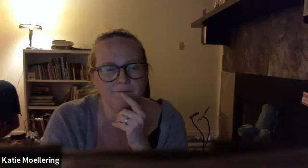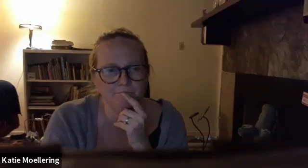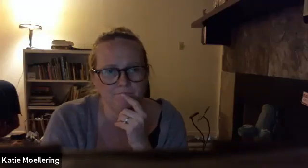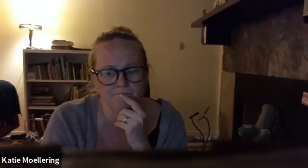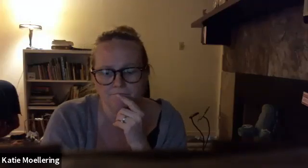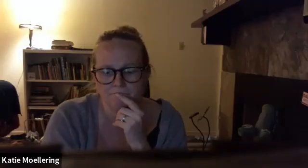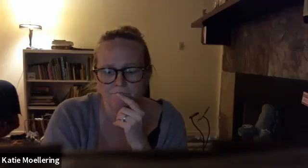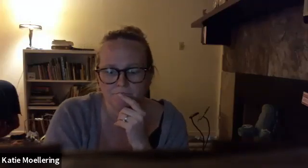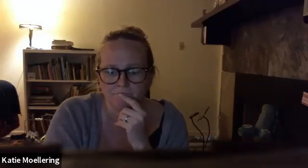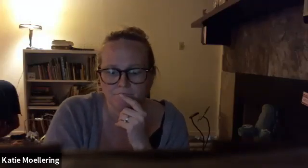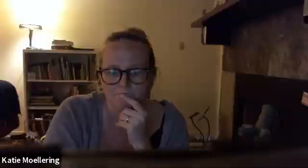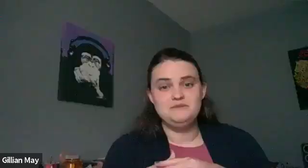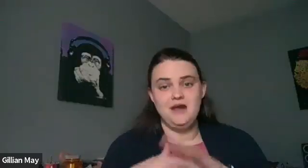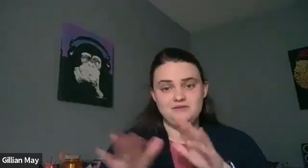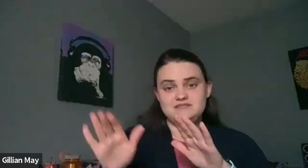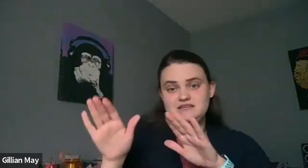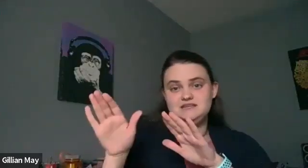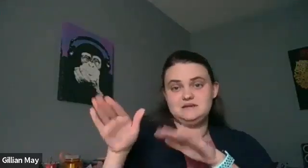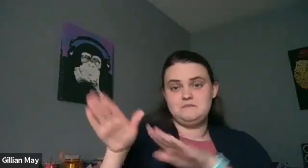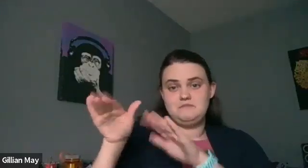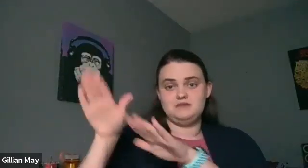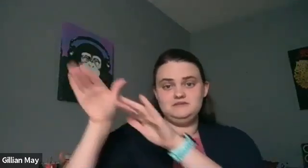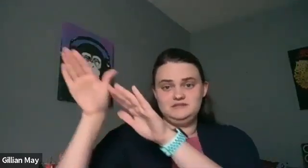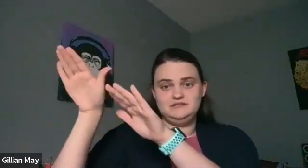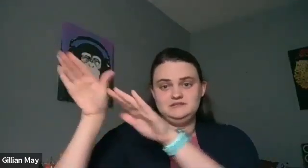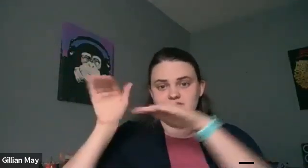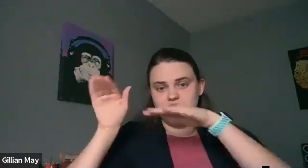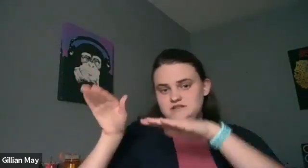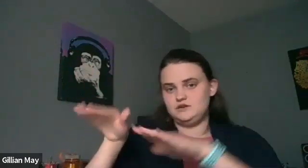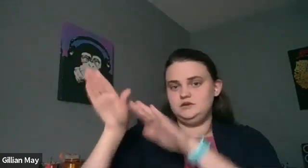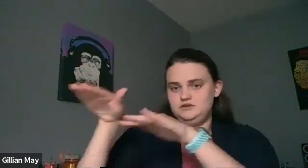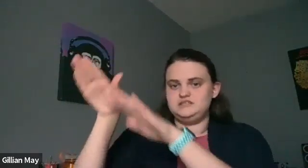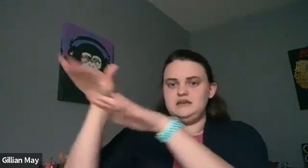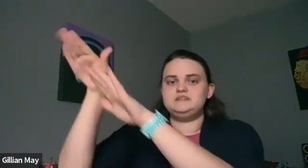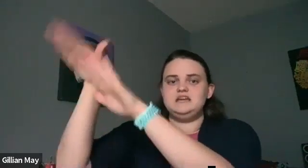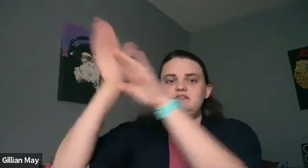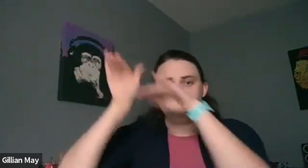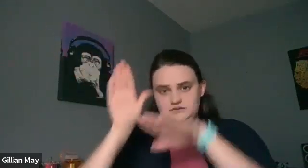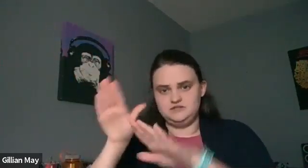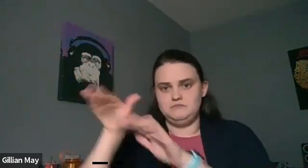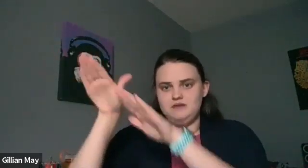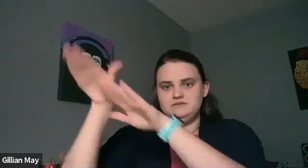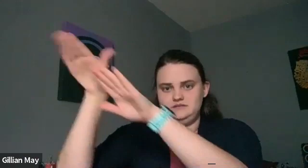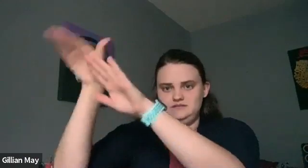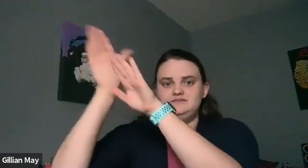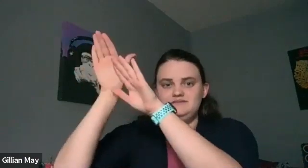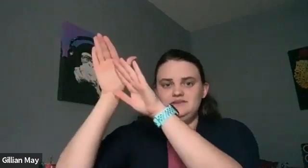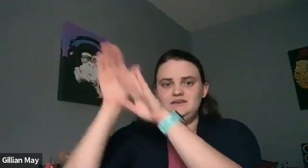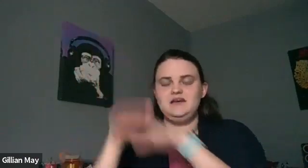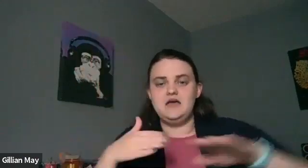Yes. So the sign for mountains is mountains. You're just like imitating the hills. So mountains. And